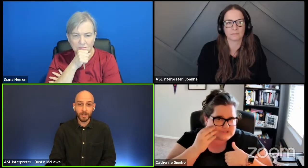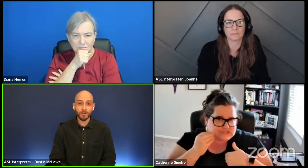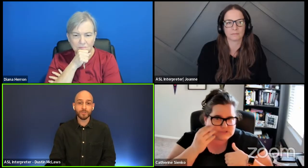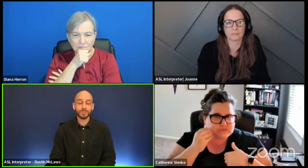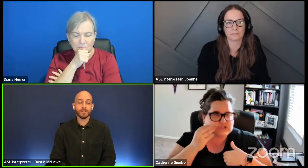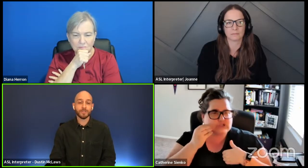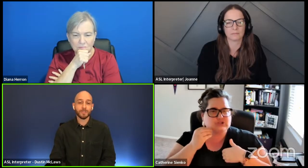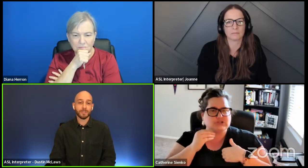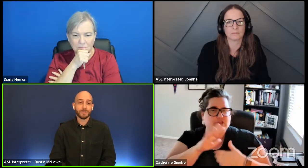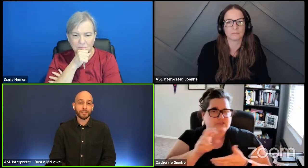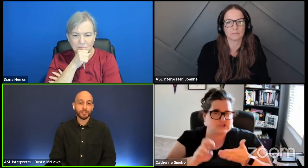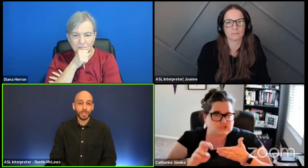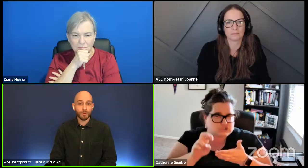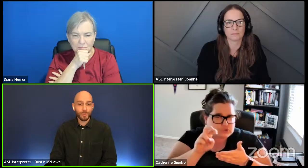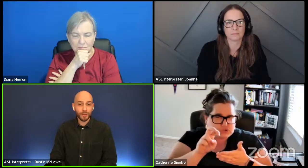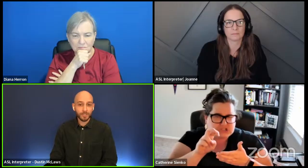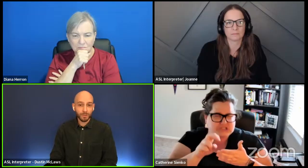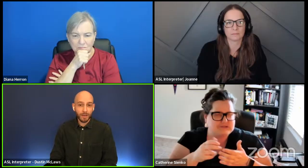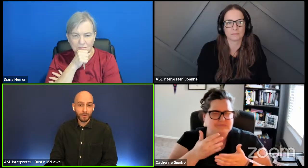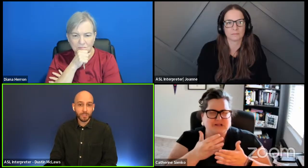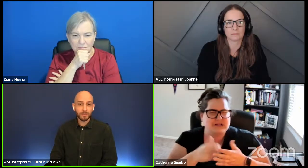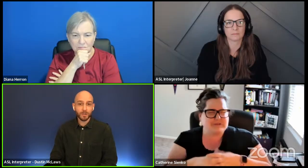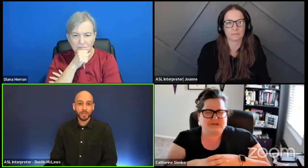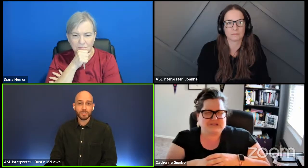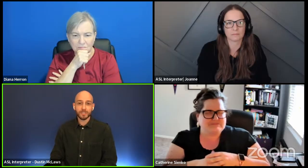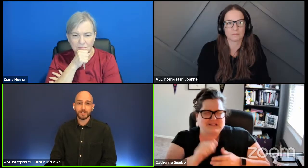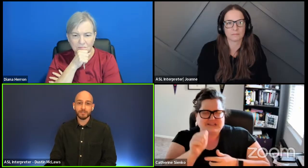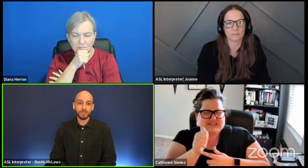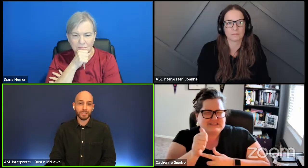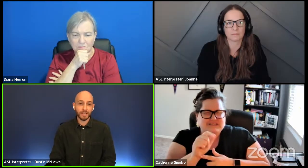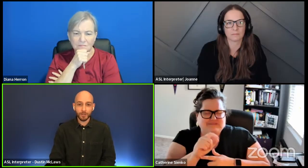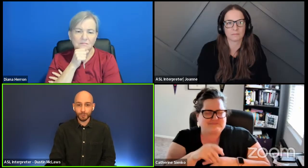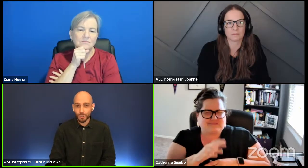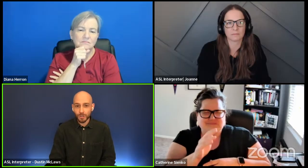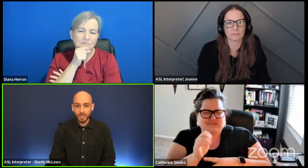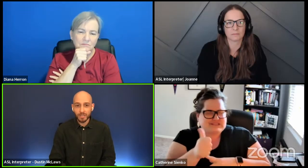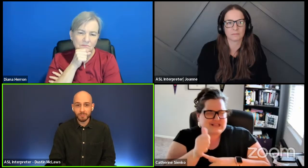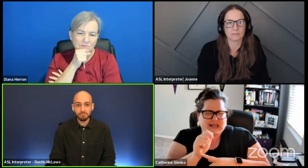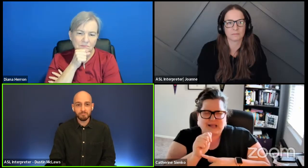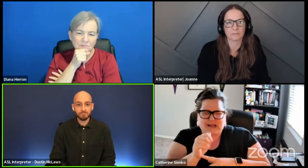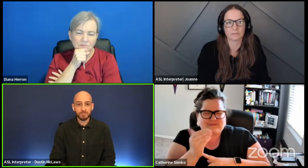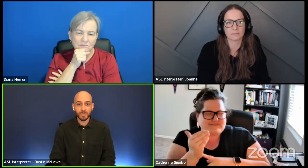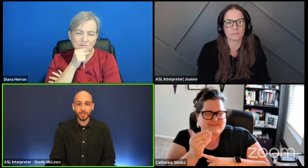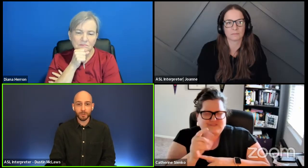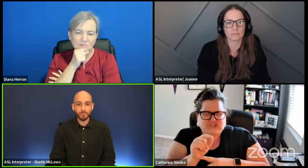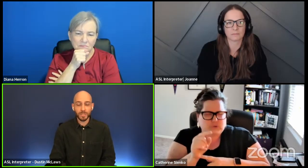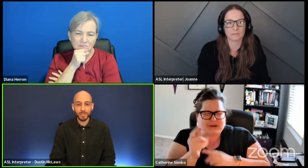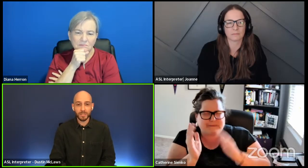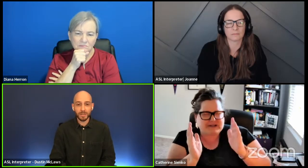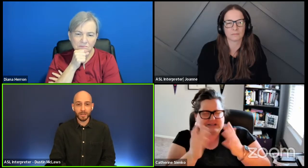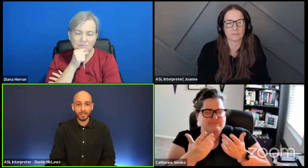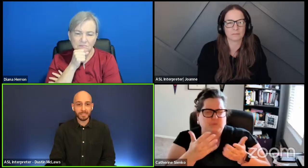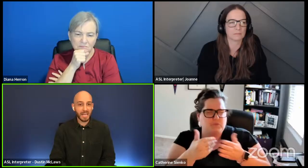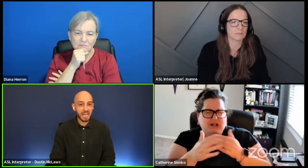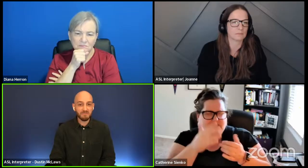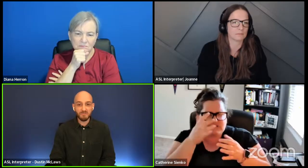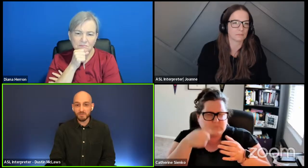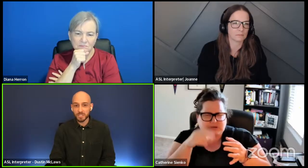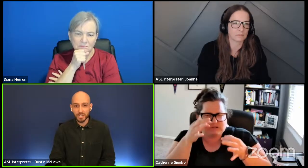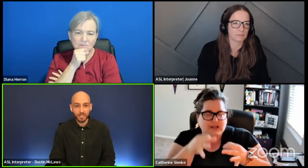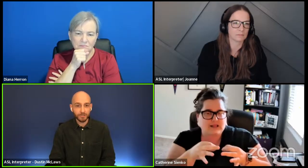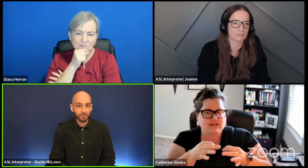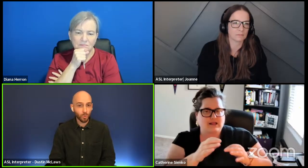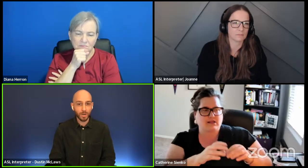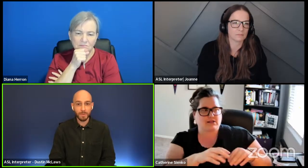introduce themselves, share with us their life experiences and their journey. It could be a